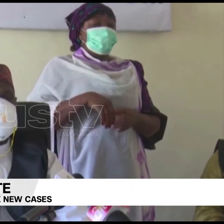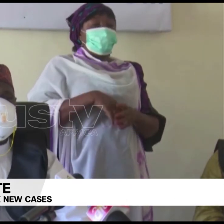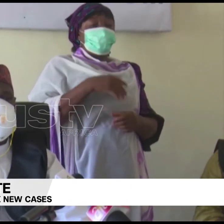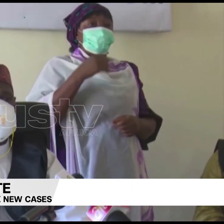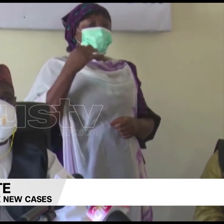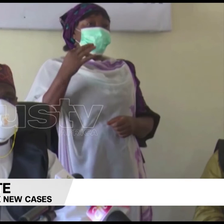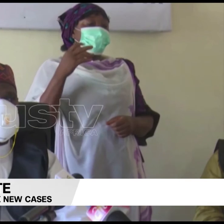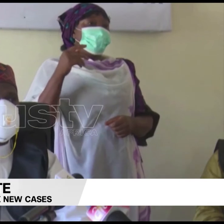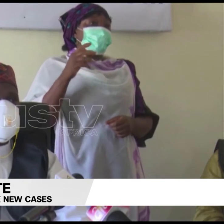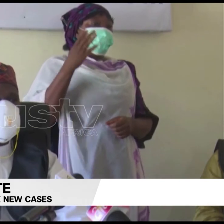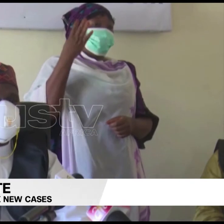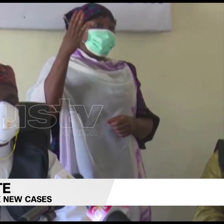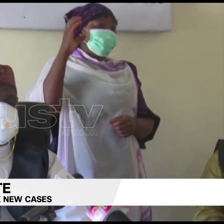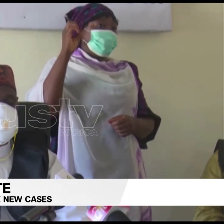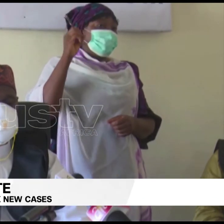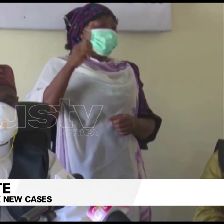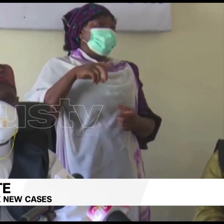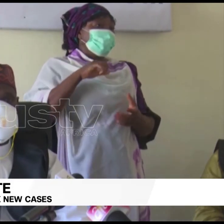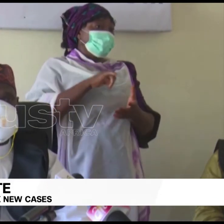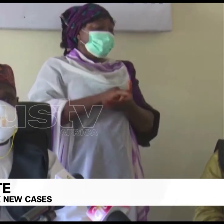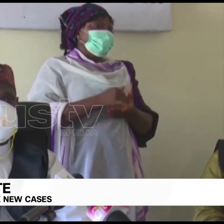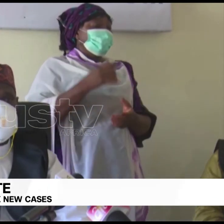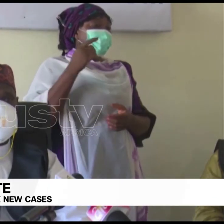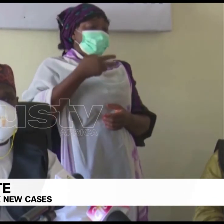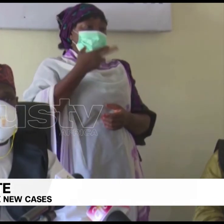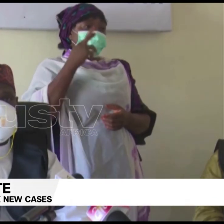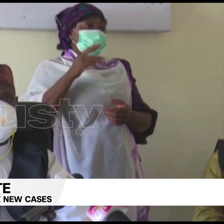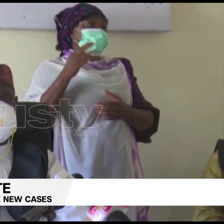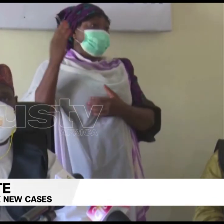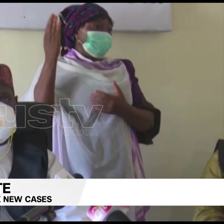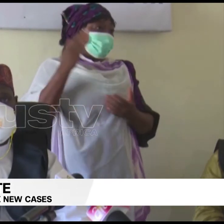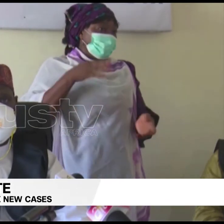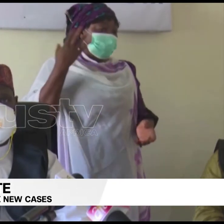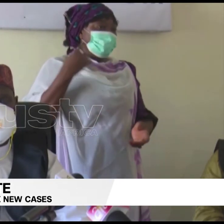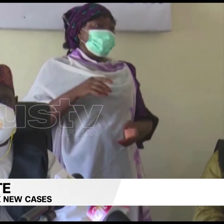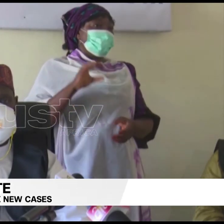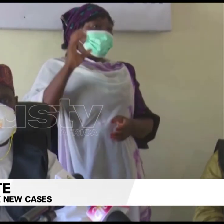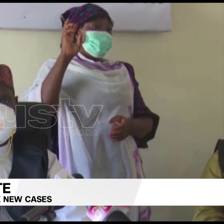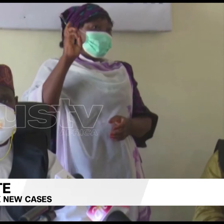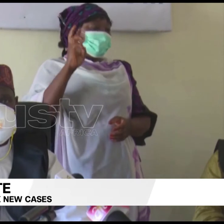Out of the 40 that were returned, we have 6 additional positive cases.